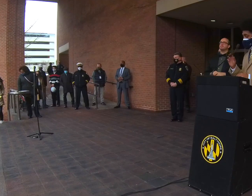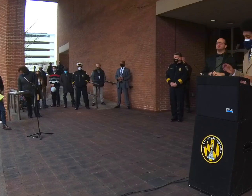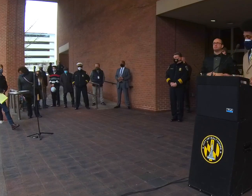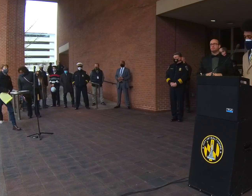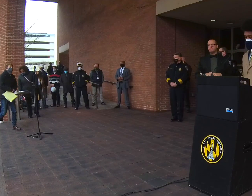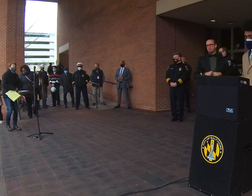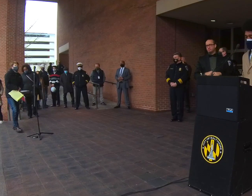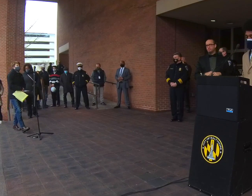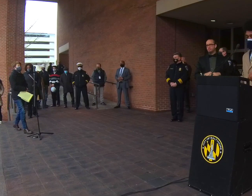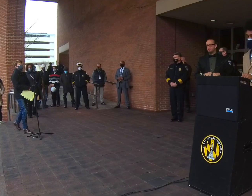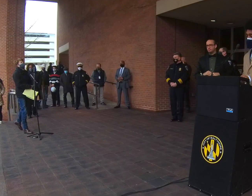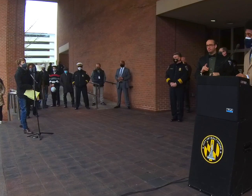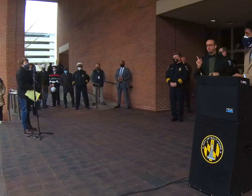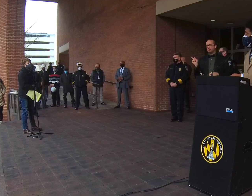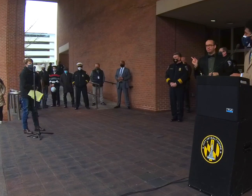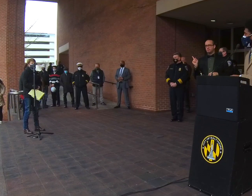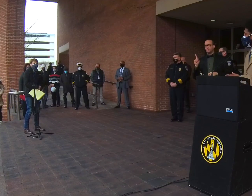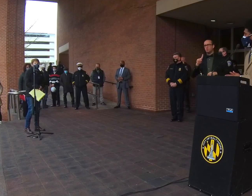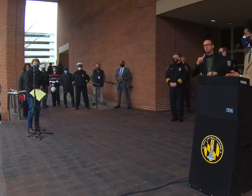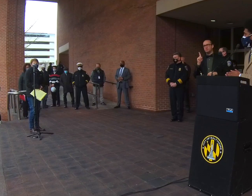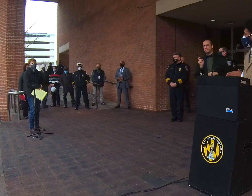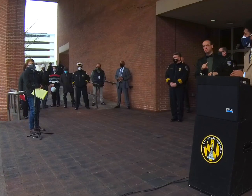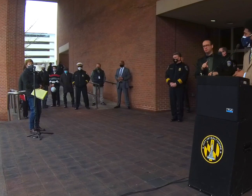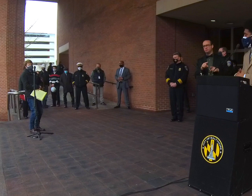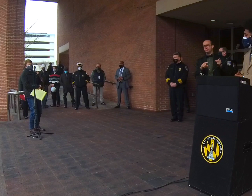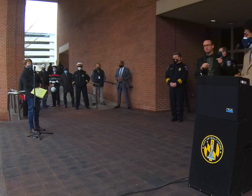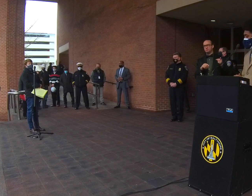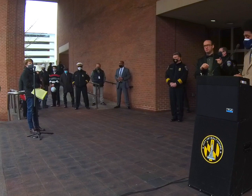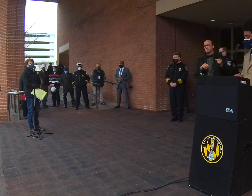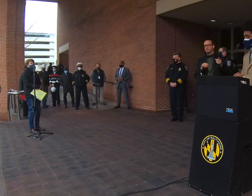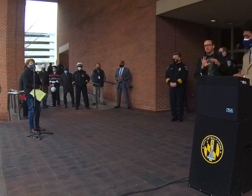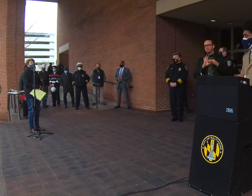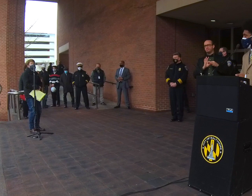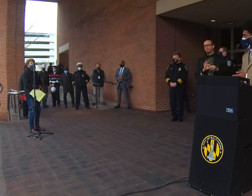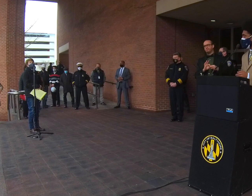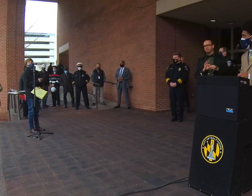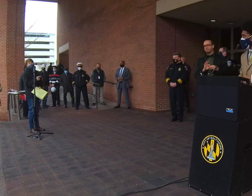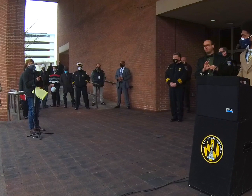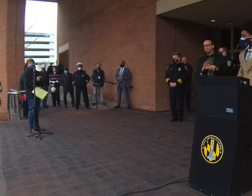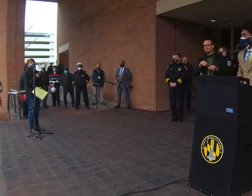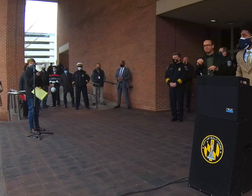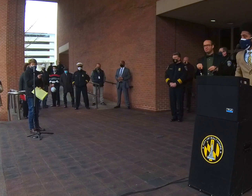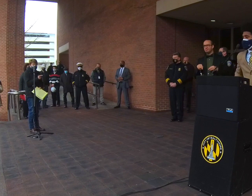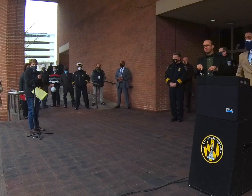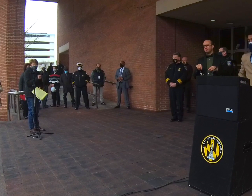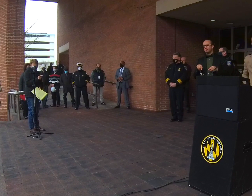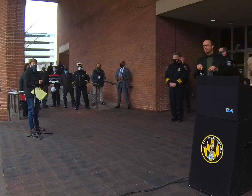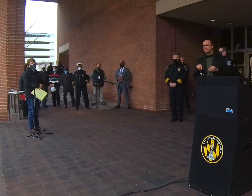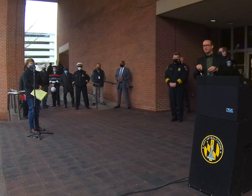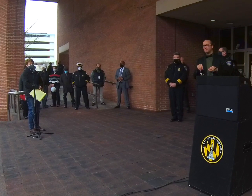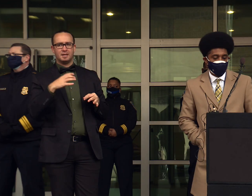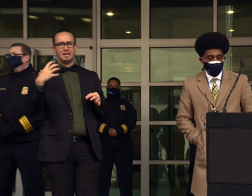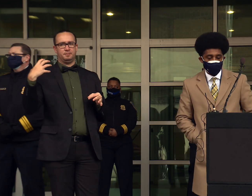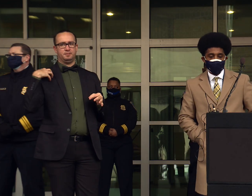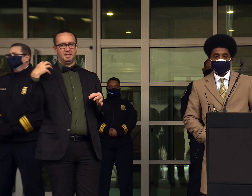Jay? Just one more question on the plan. Commissioner, was this your idea or the mayor's idea?